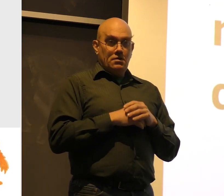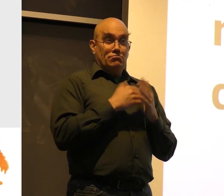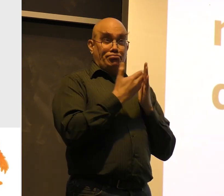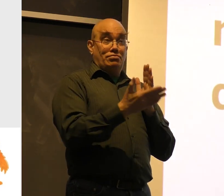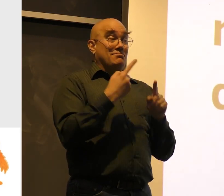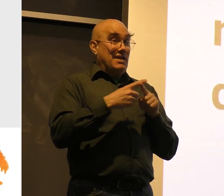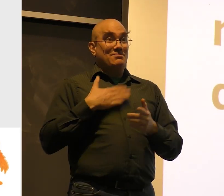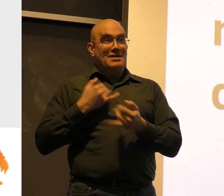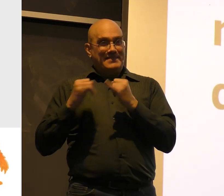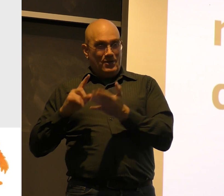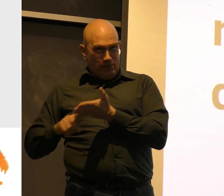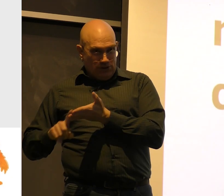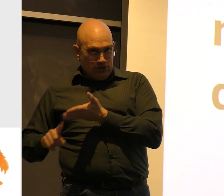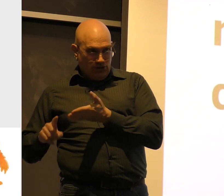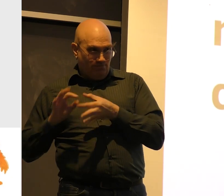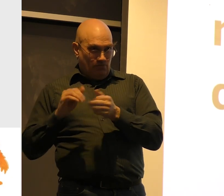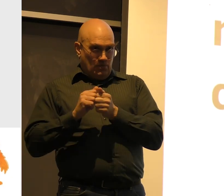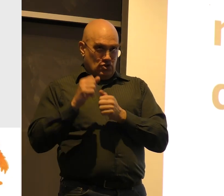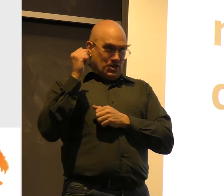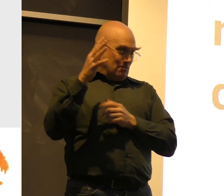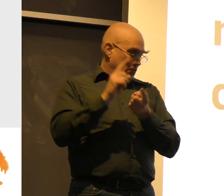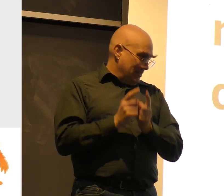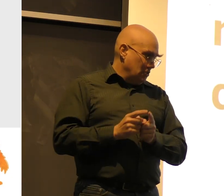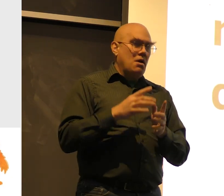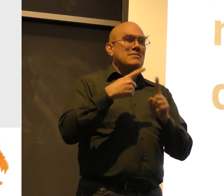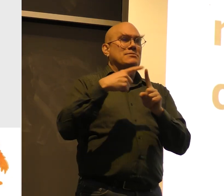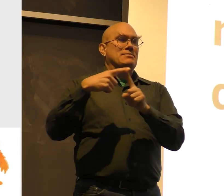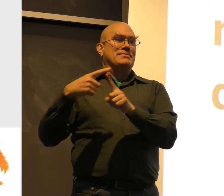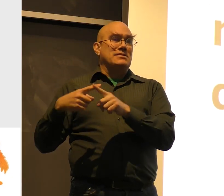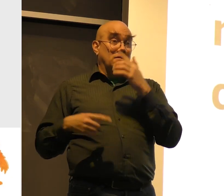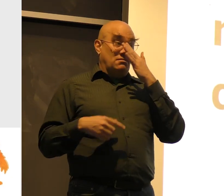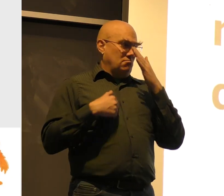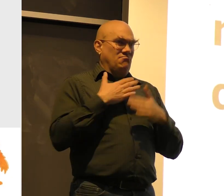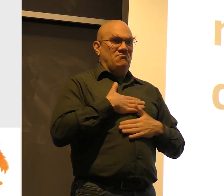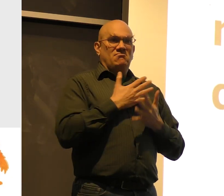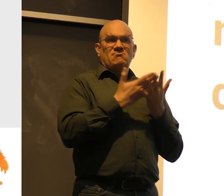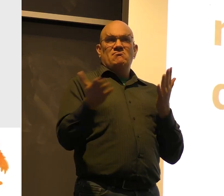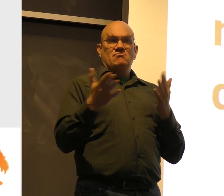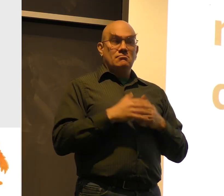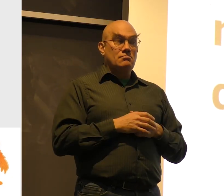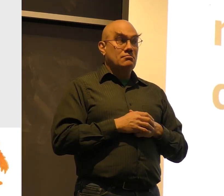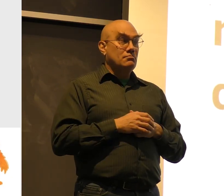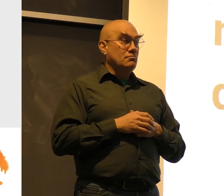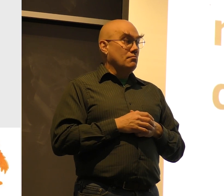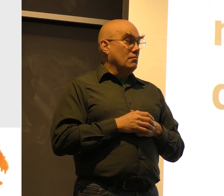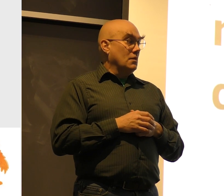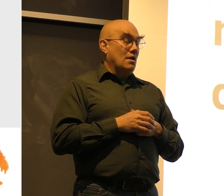use the language. And also, I have independent research as it pertains to Shakespearean translation. I enjoy all of those